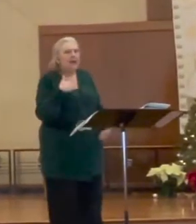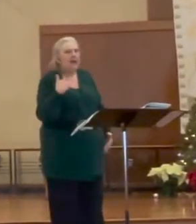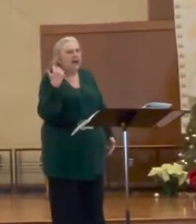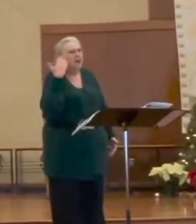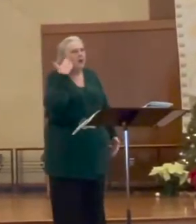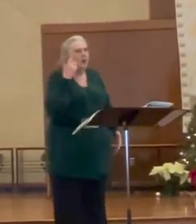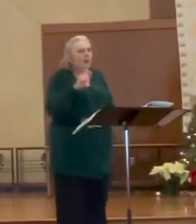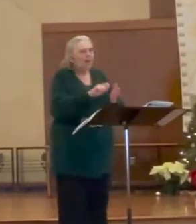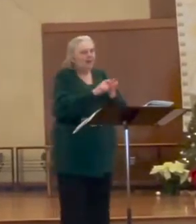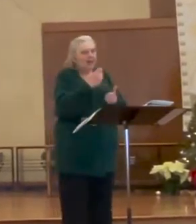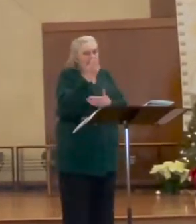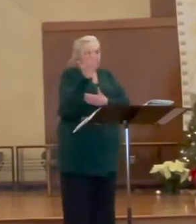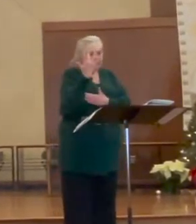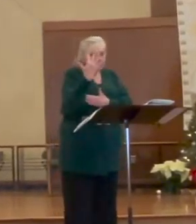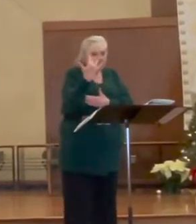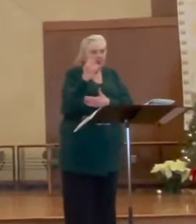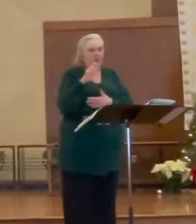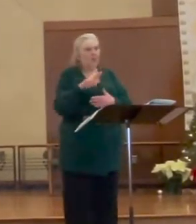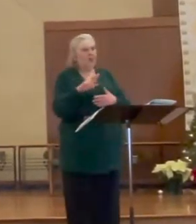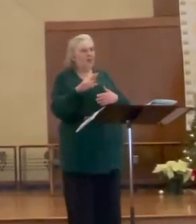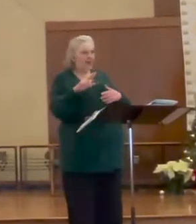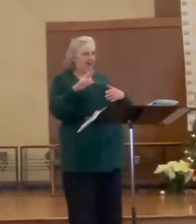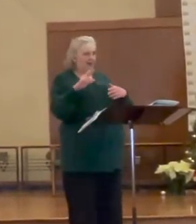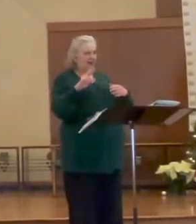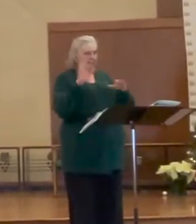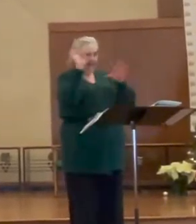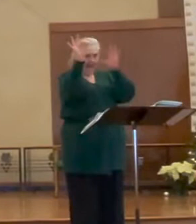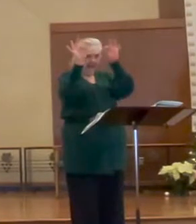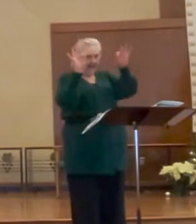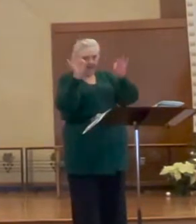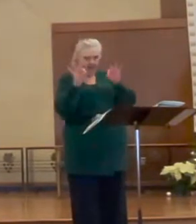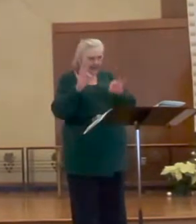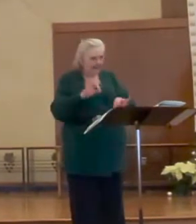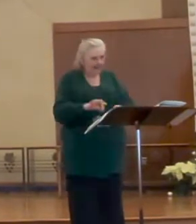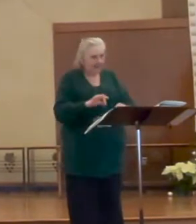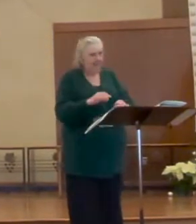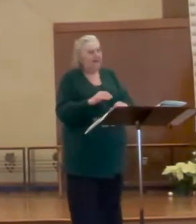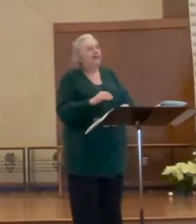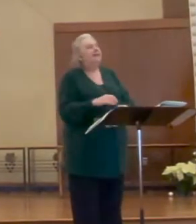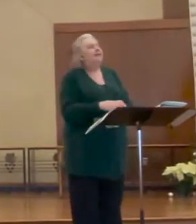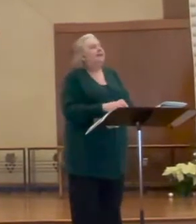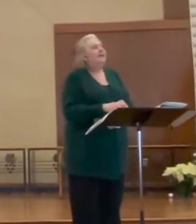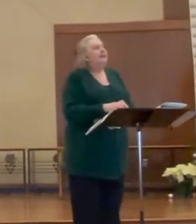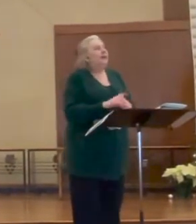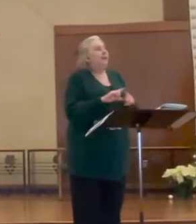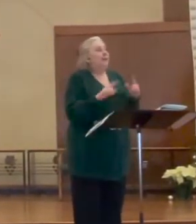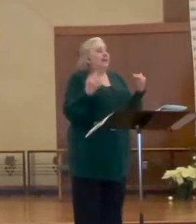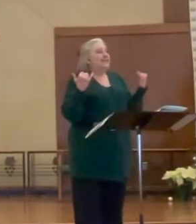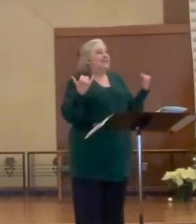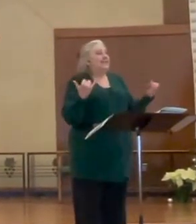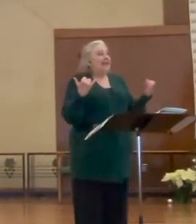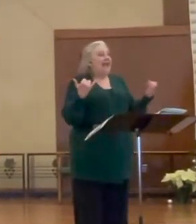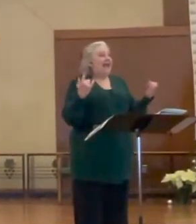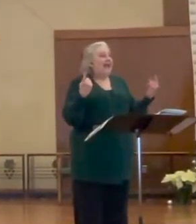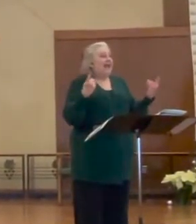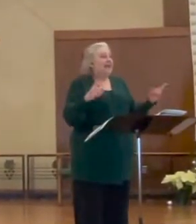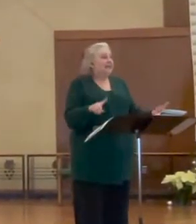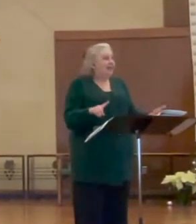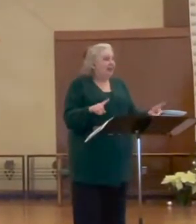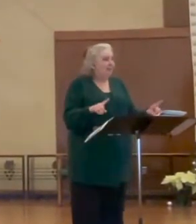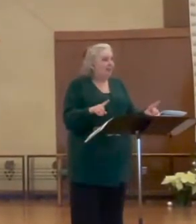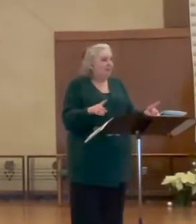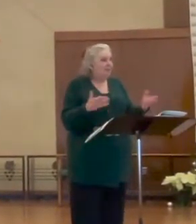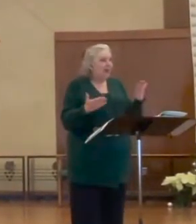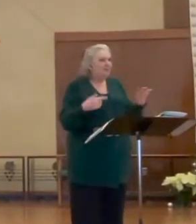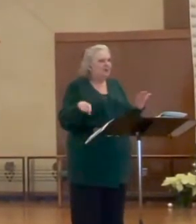your candles or putting the magnetic candles on your fridge from our Advent at Home kit. But today has come, and perhaps